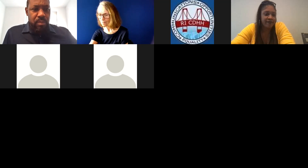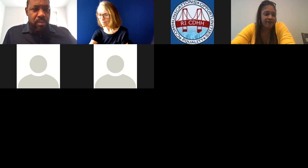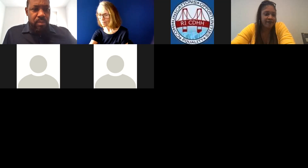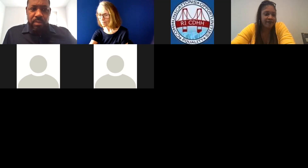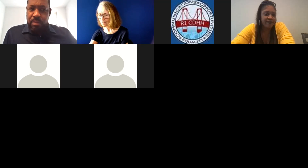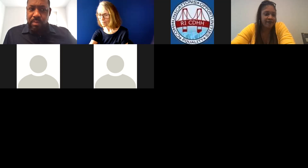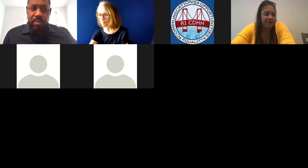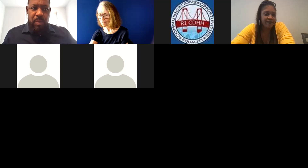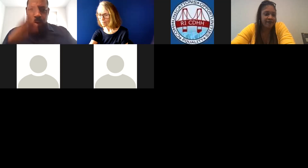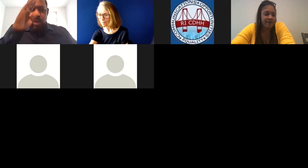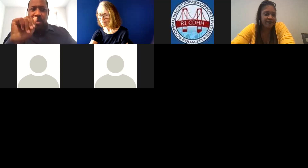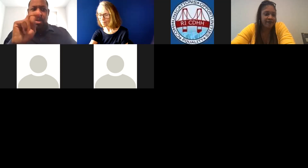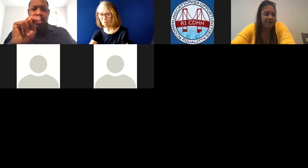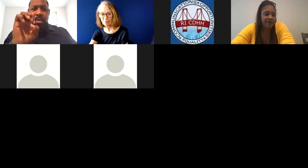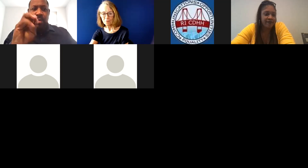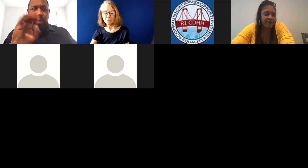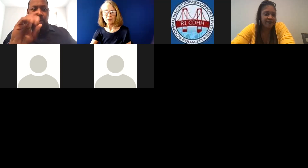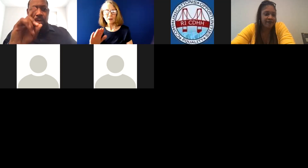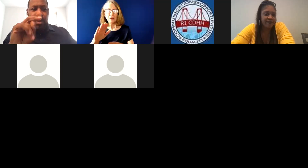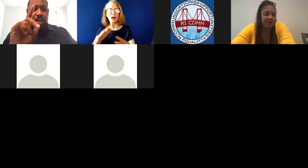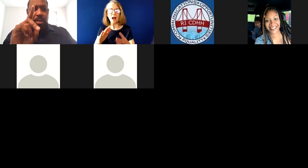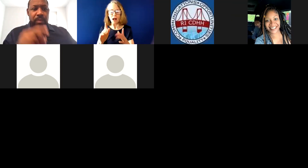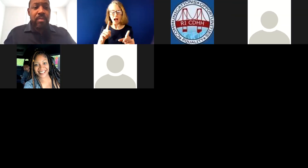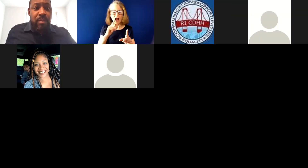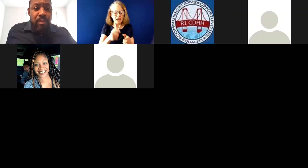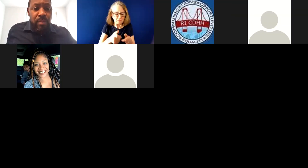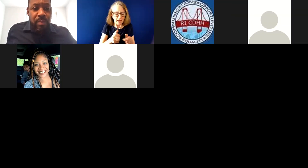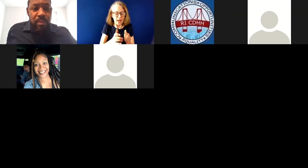I've asked Anne to start her video, so we'll just wait for her to start.